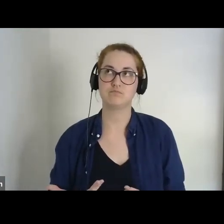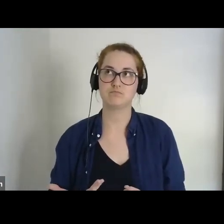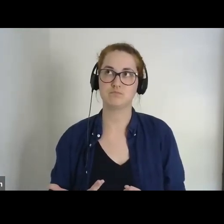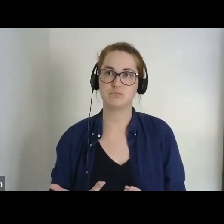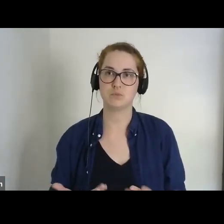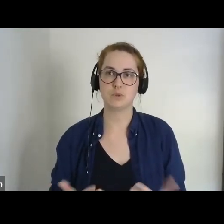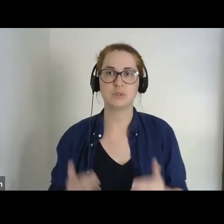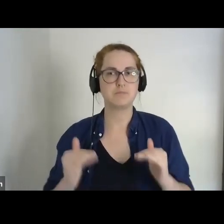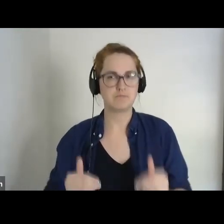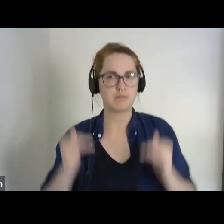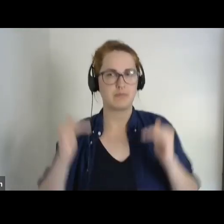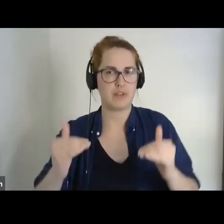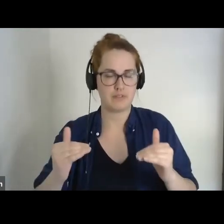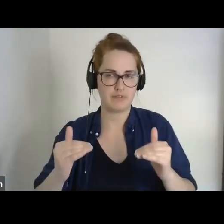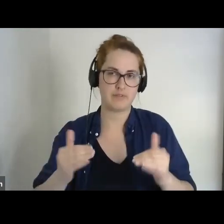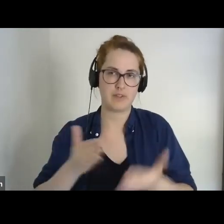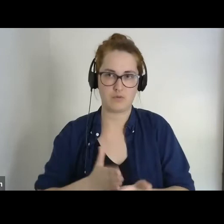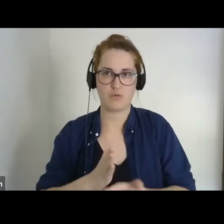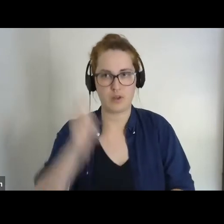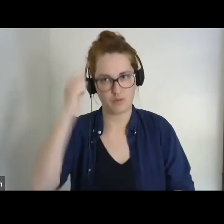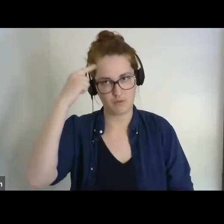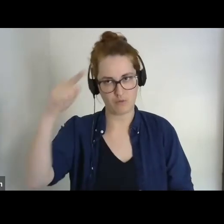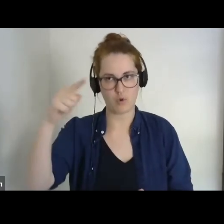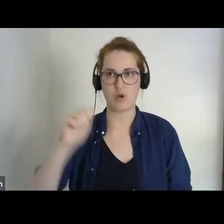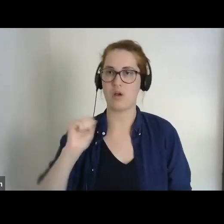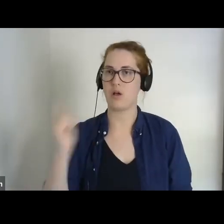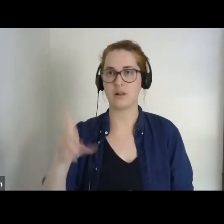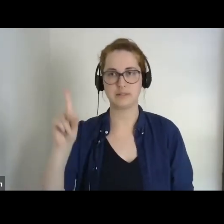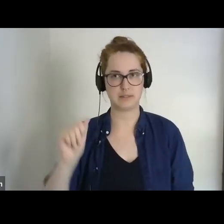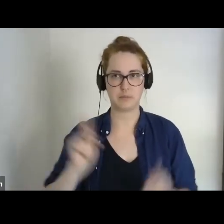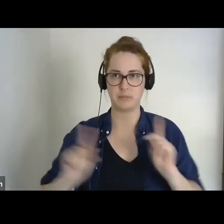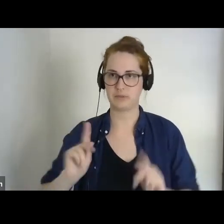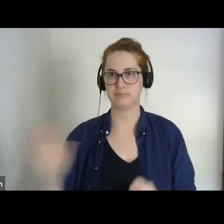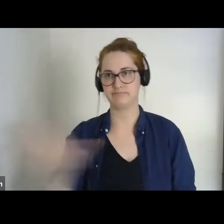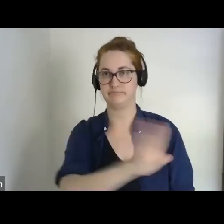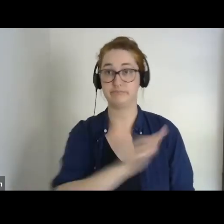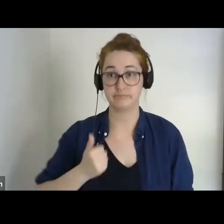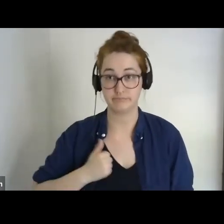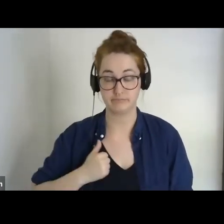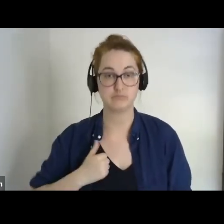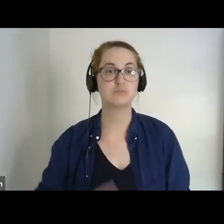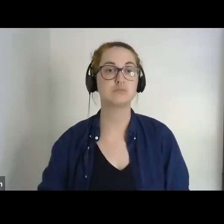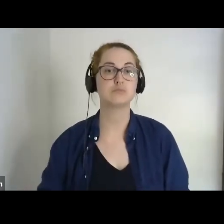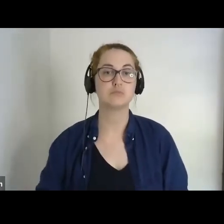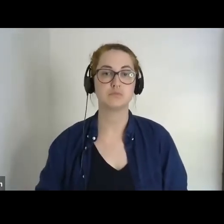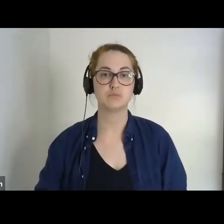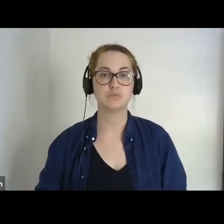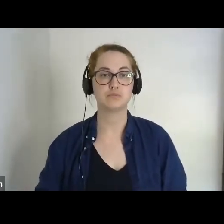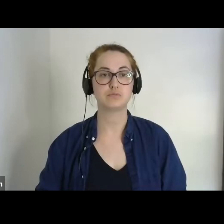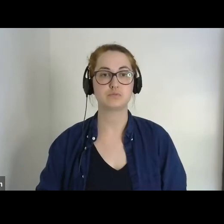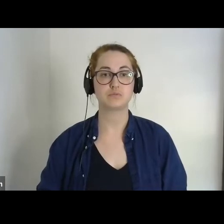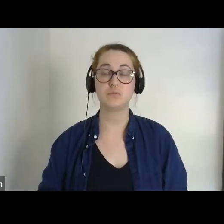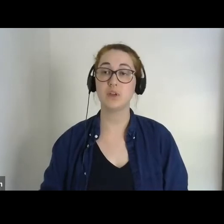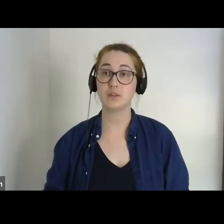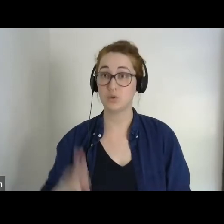advance the rights of people with disabilities at the federal level. And of course, at the international level, within the United Nations